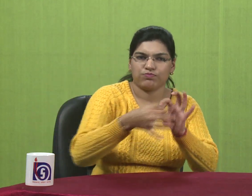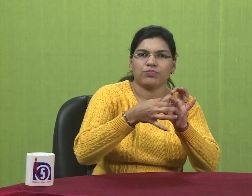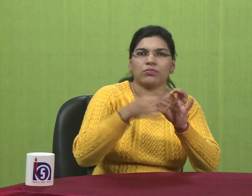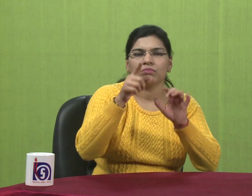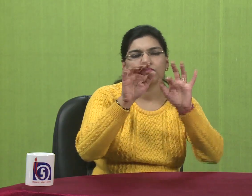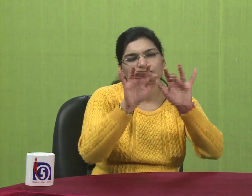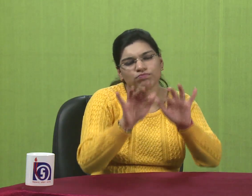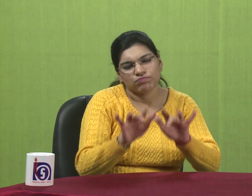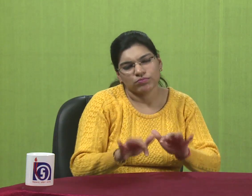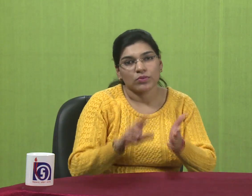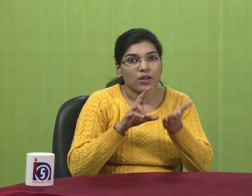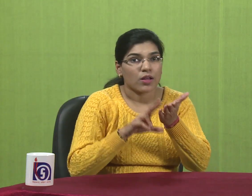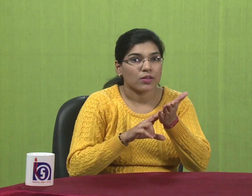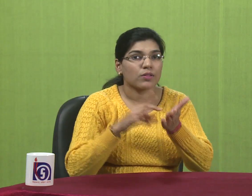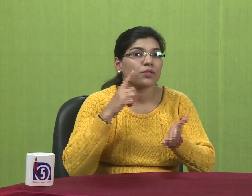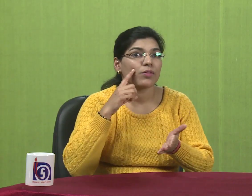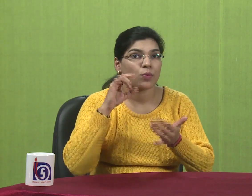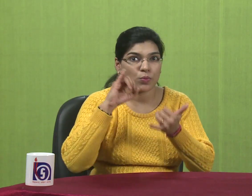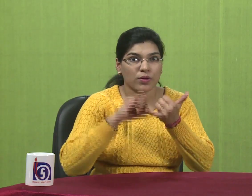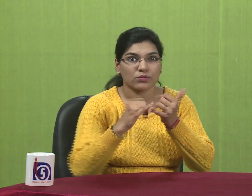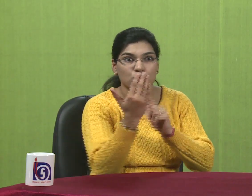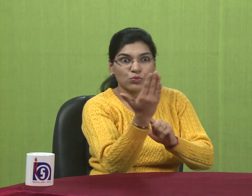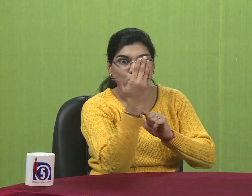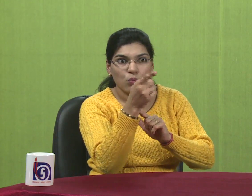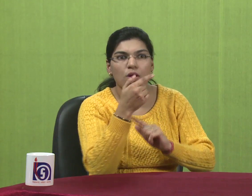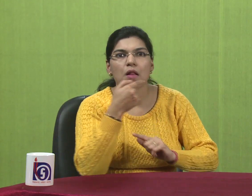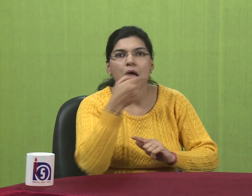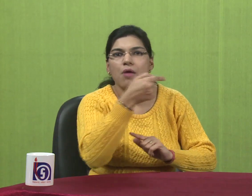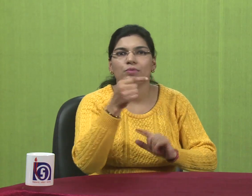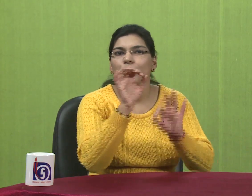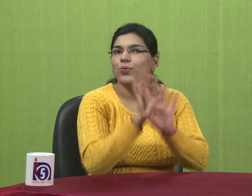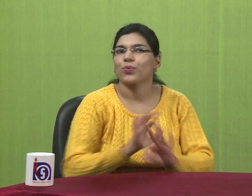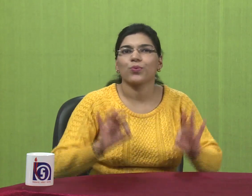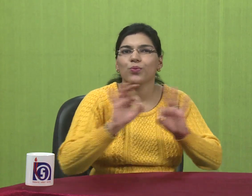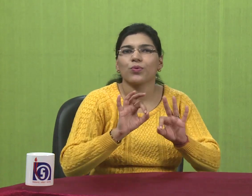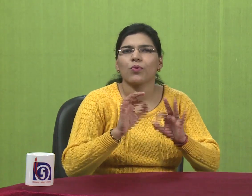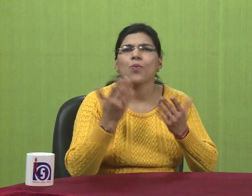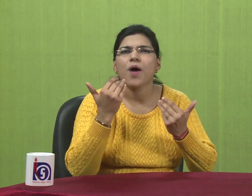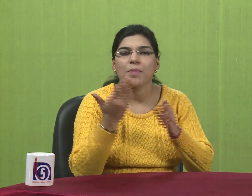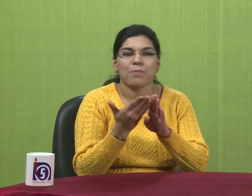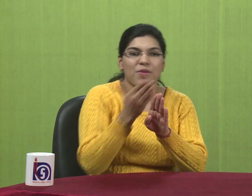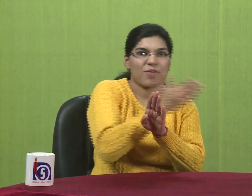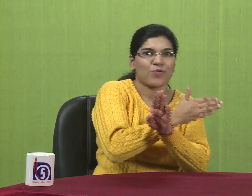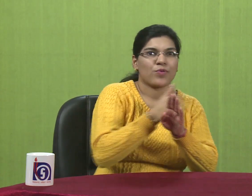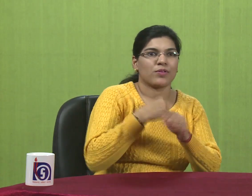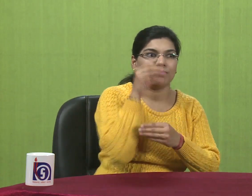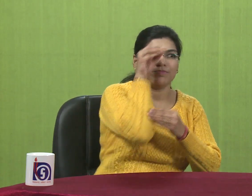dictionary. And you can further type it without the highlighting of